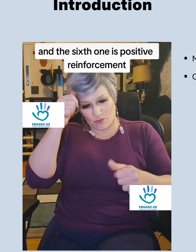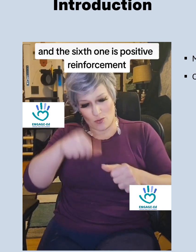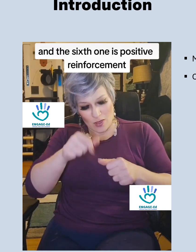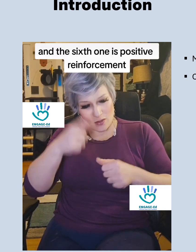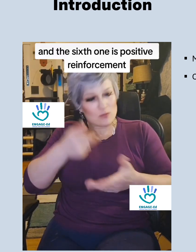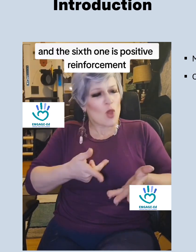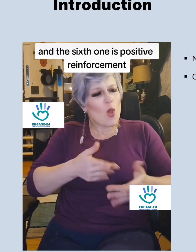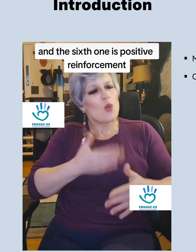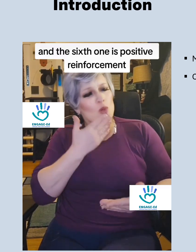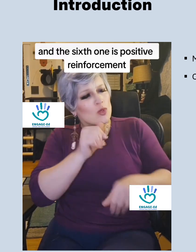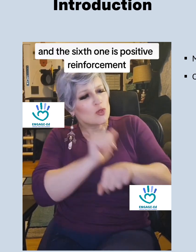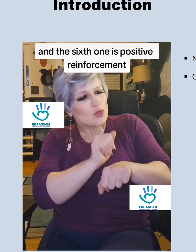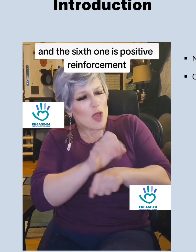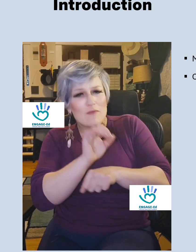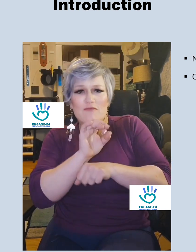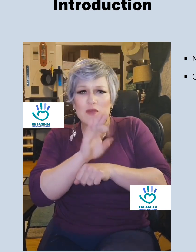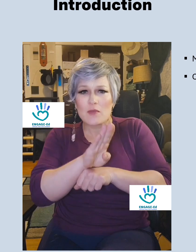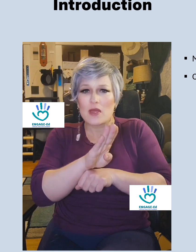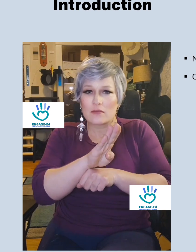one is positive reinforcement.